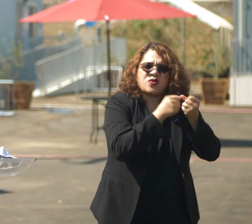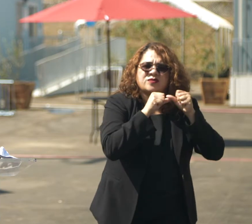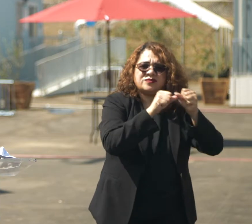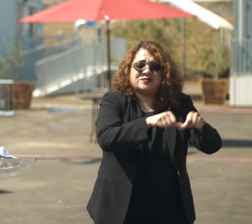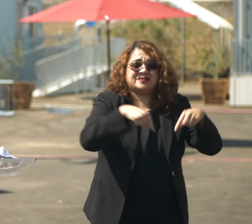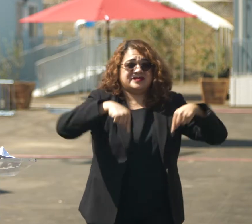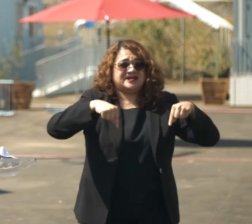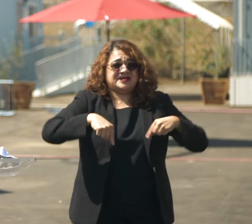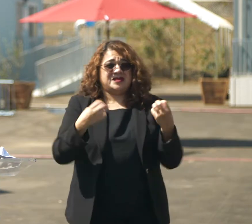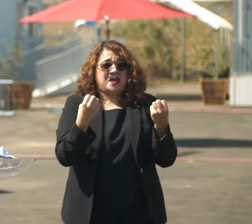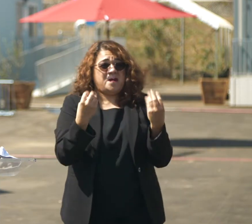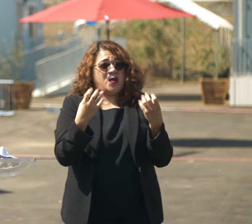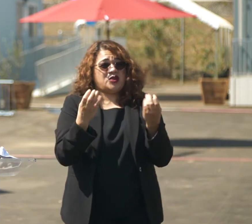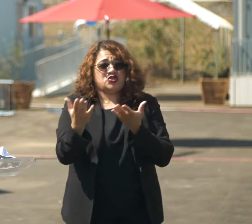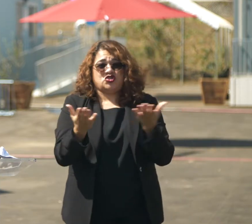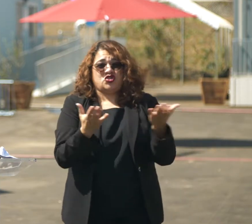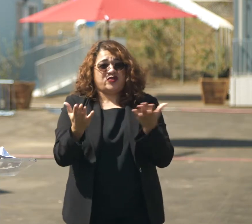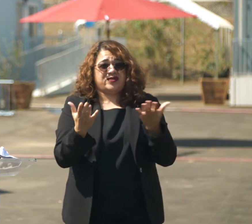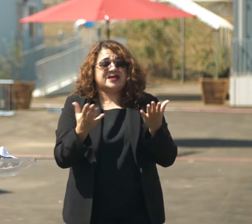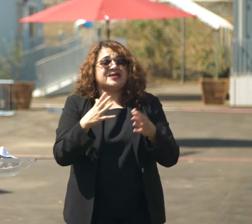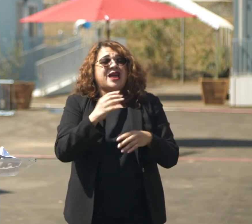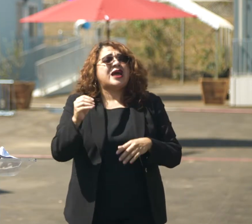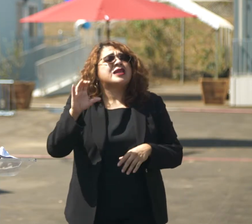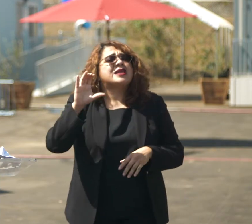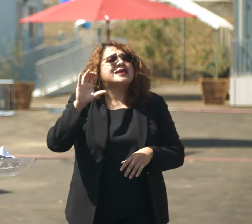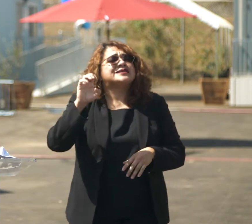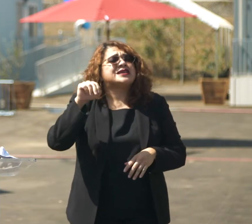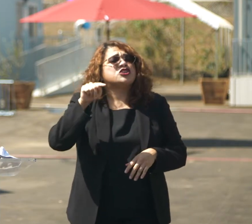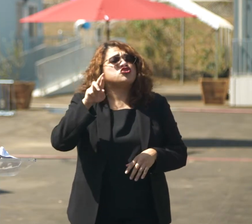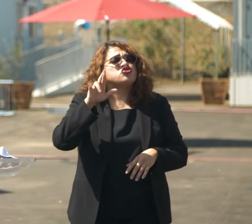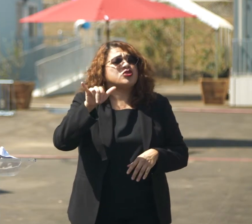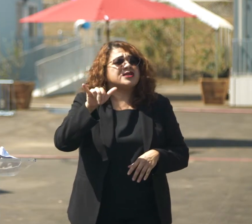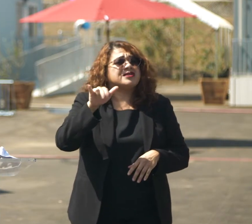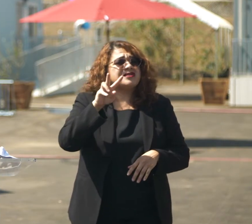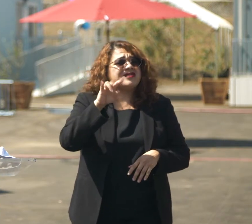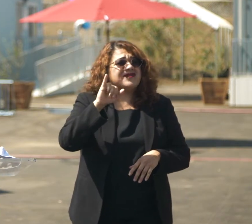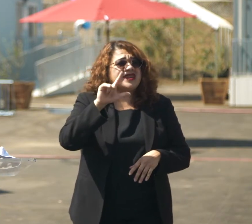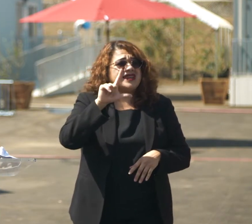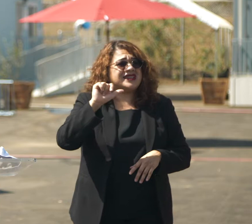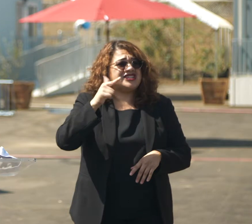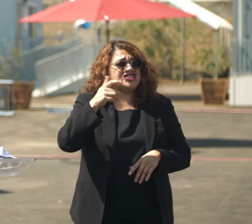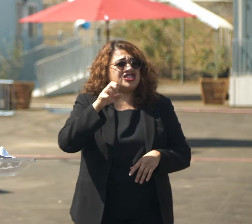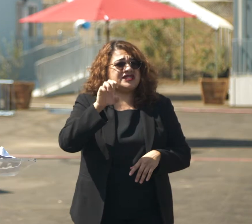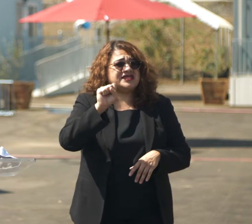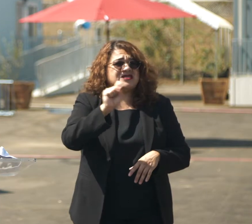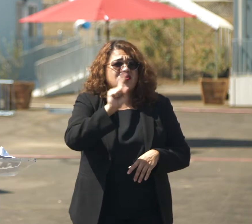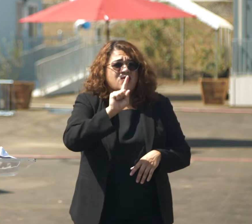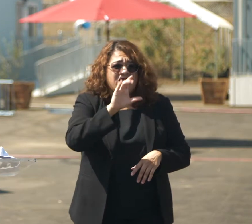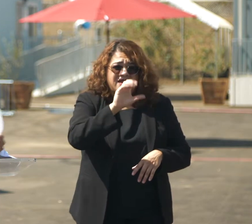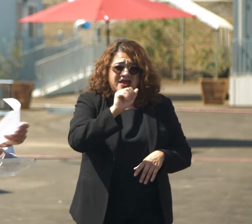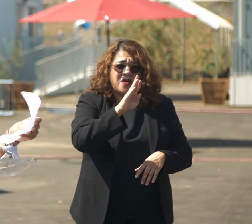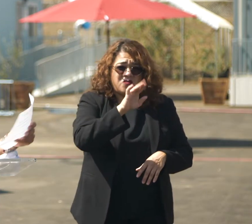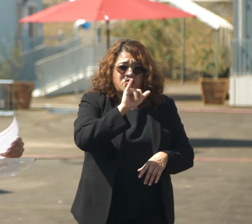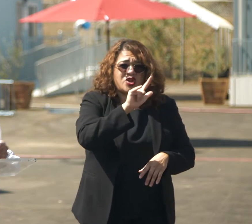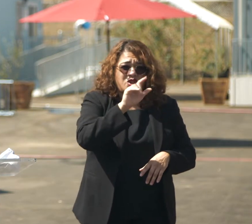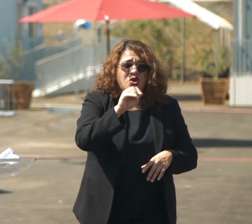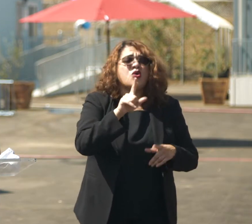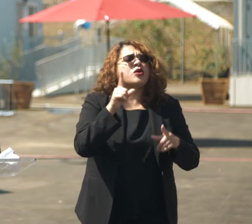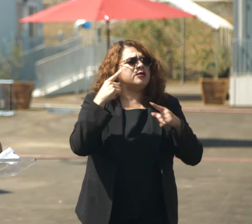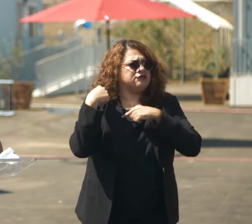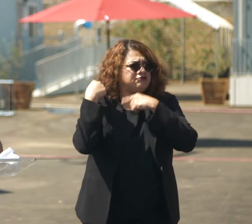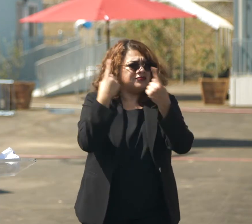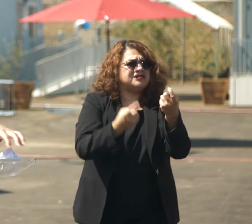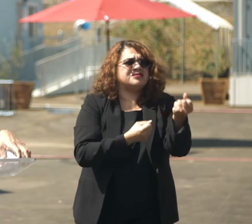the Multi-Service Center and Century Villages at Cabrillo have been able to work together to assist individuals experiencing homelessness